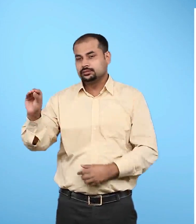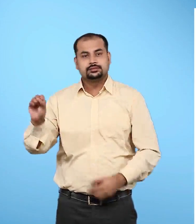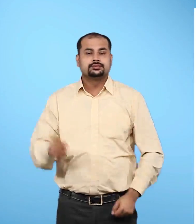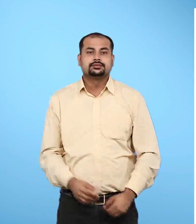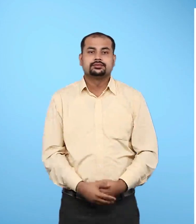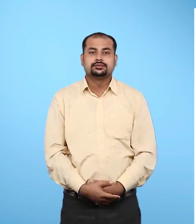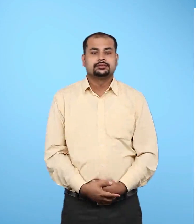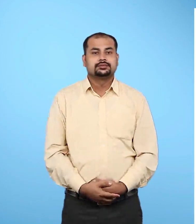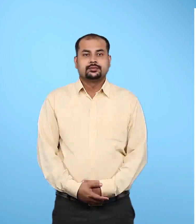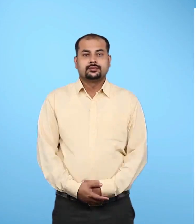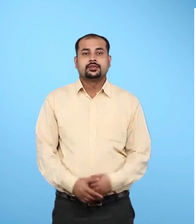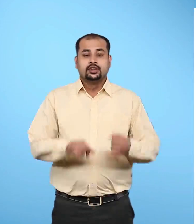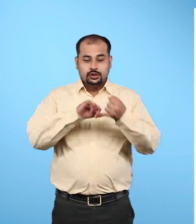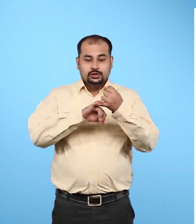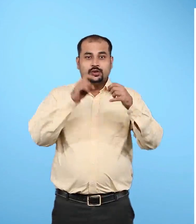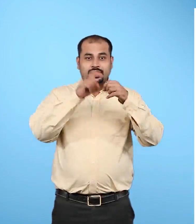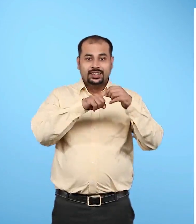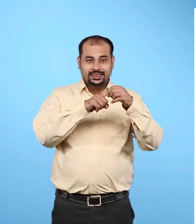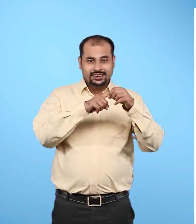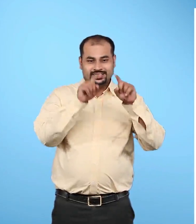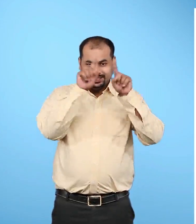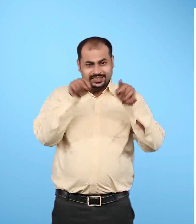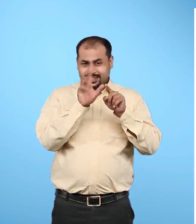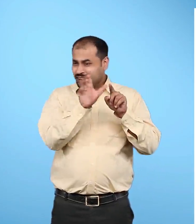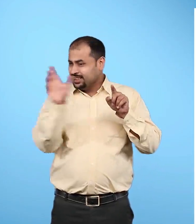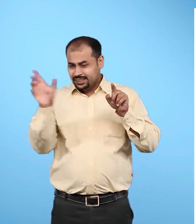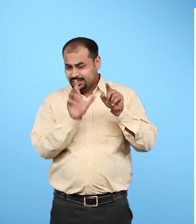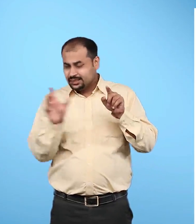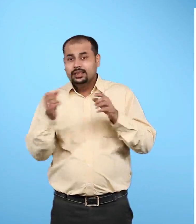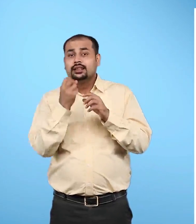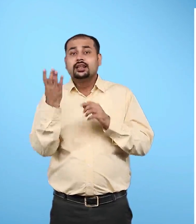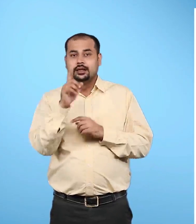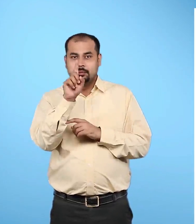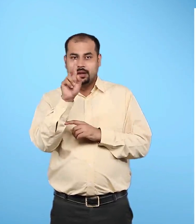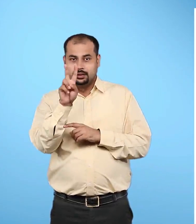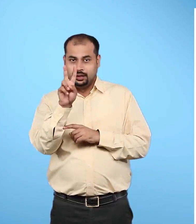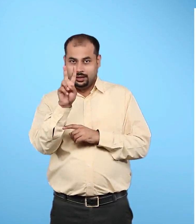Dash. Each rectangle is made out of 12 equal squares.